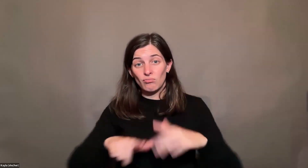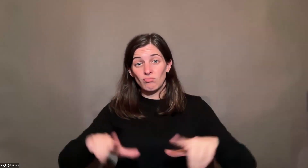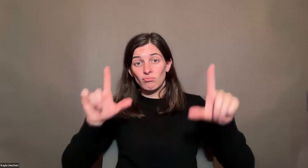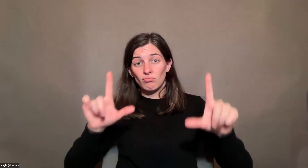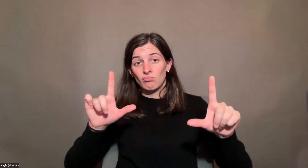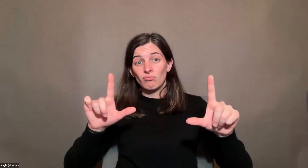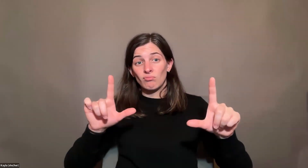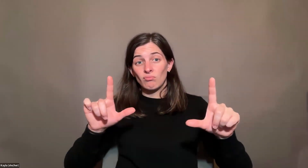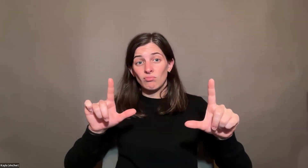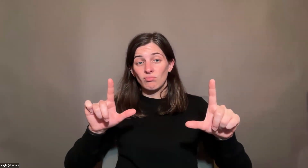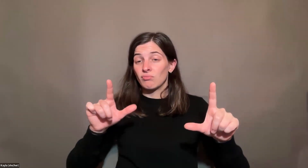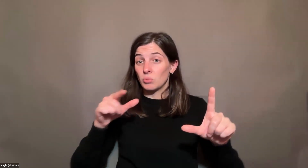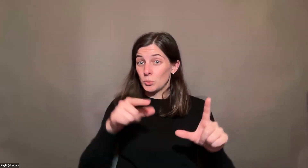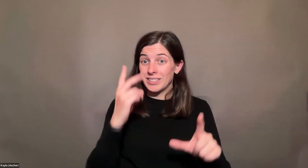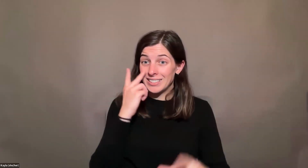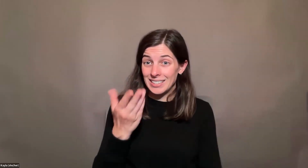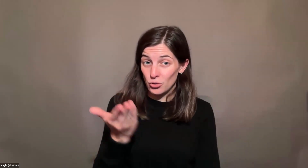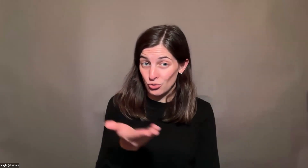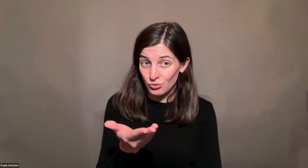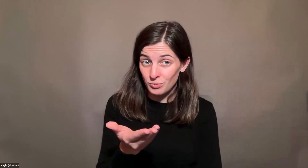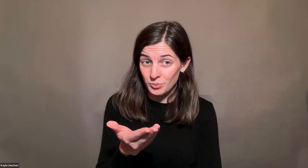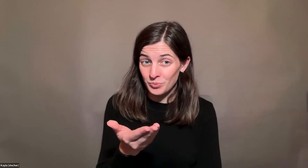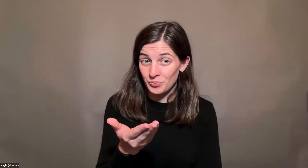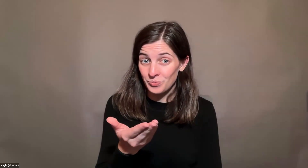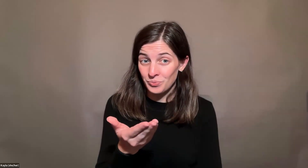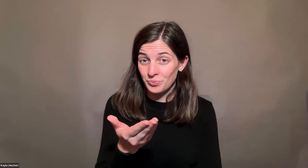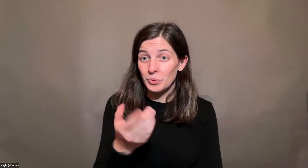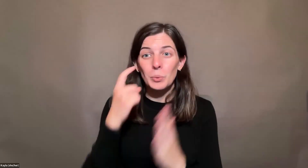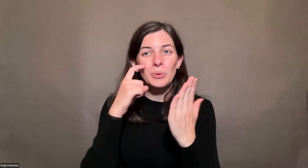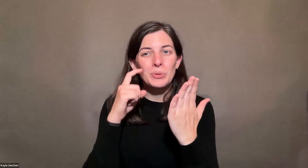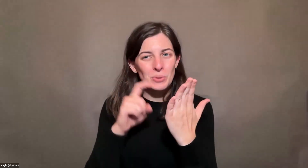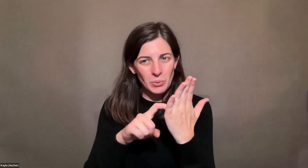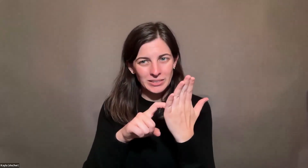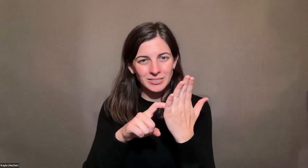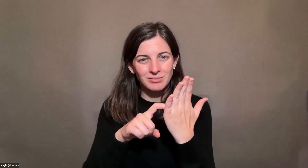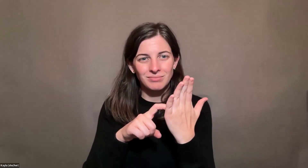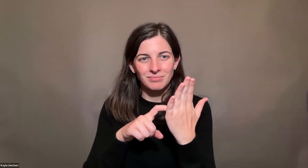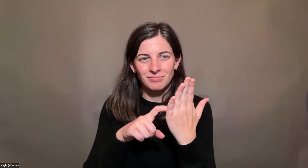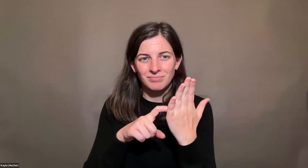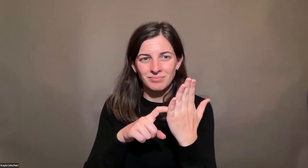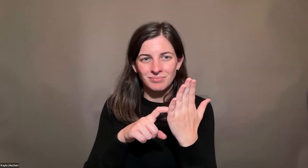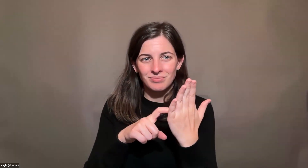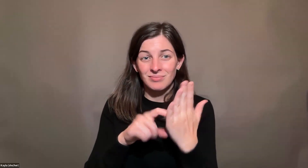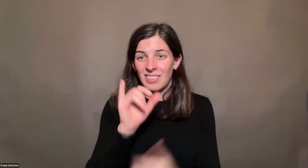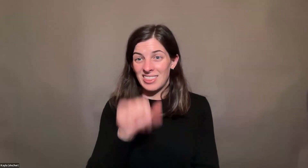save.js, so here you can notice, which is like this one. In